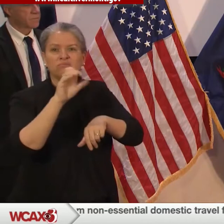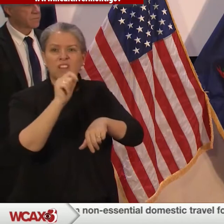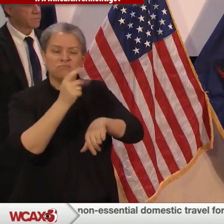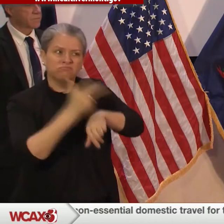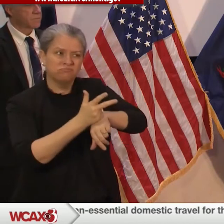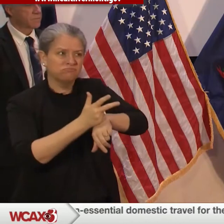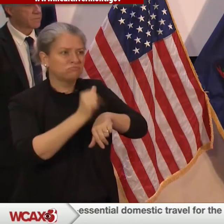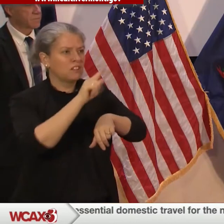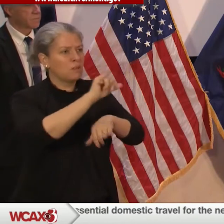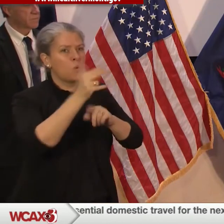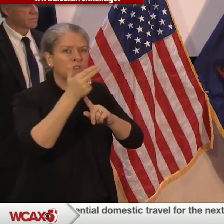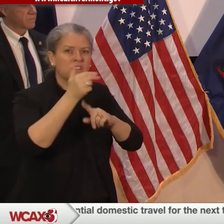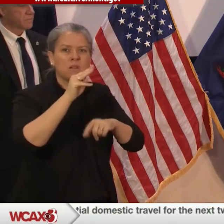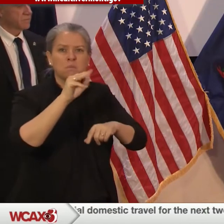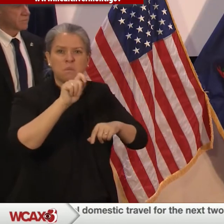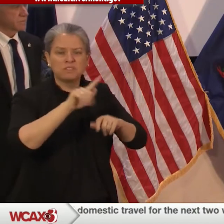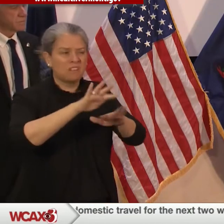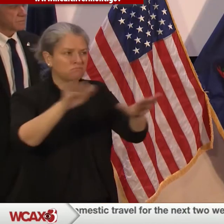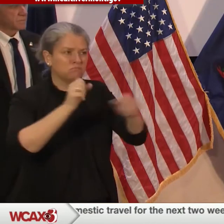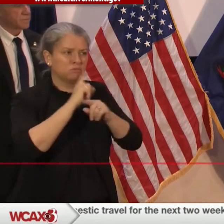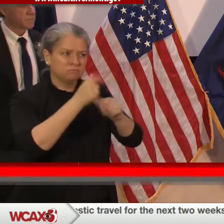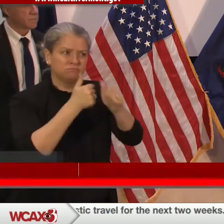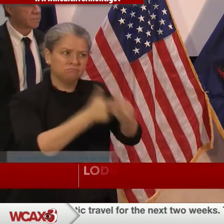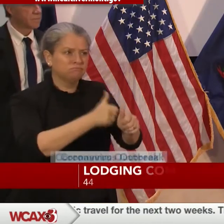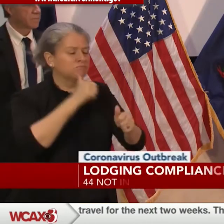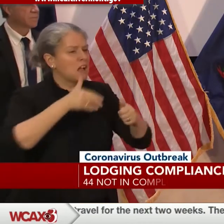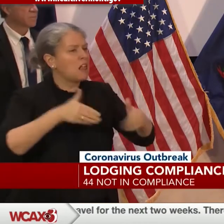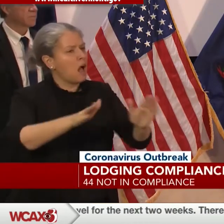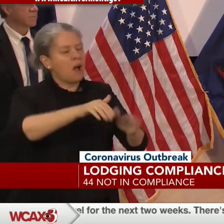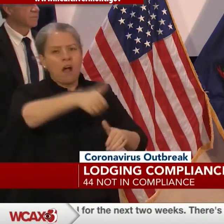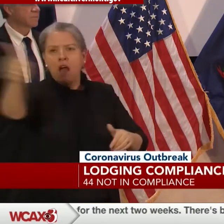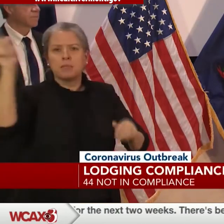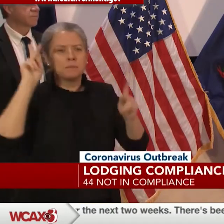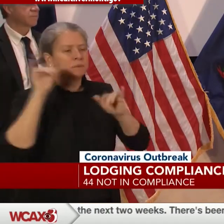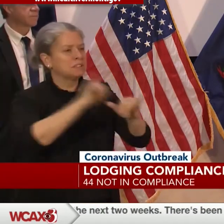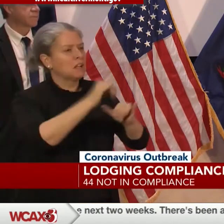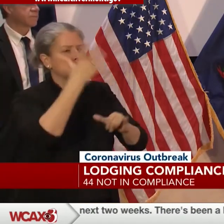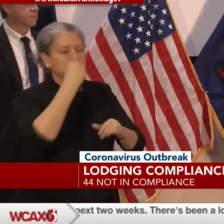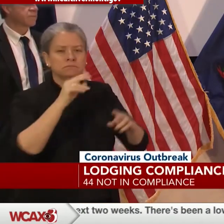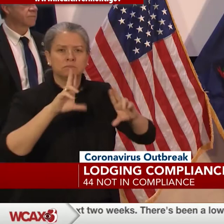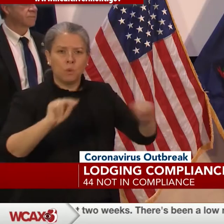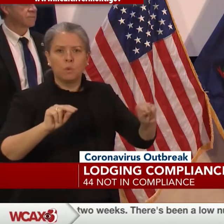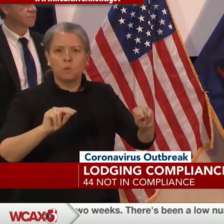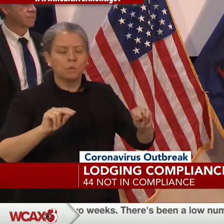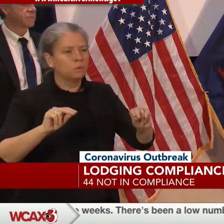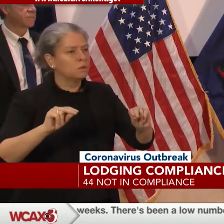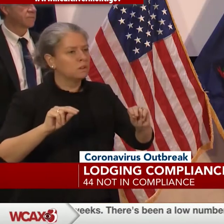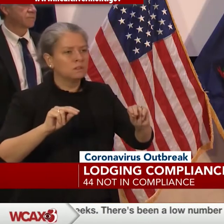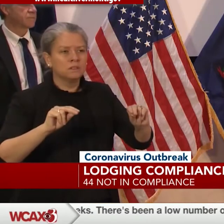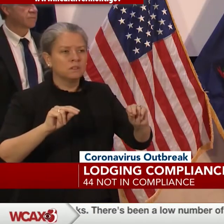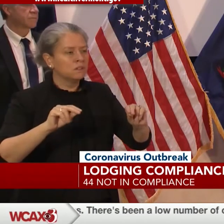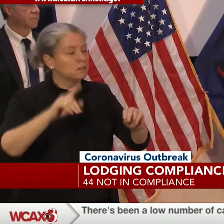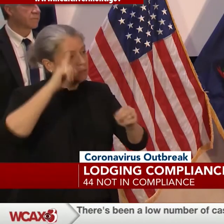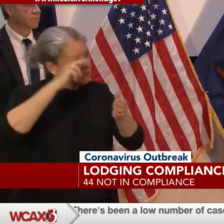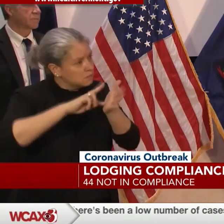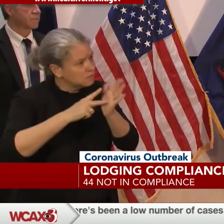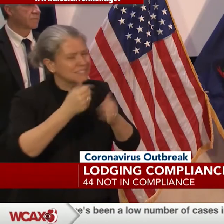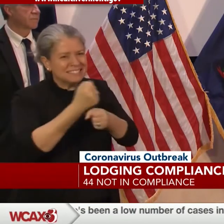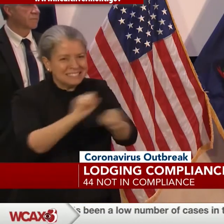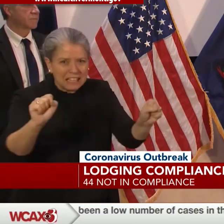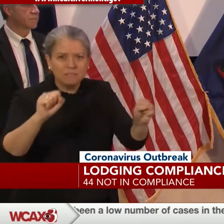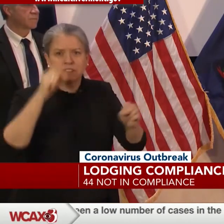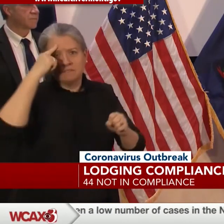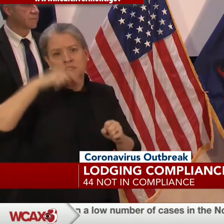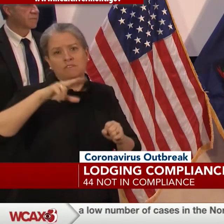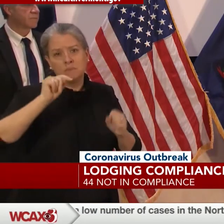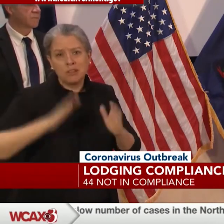in with staff there to ensure compliance. Again, this relates exclusively to the health of Vermonters and the